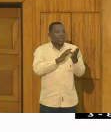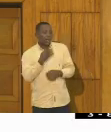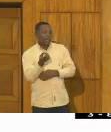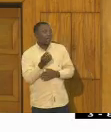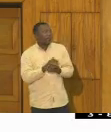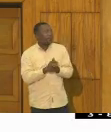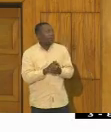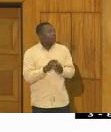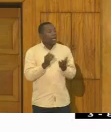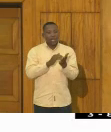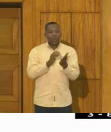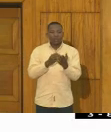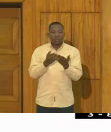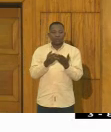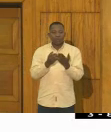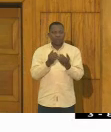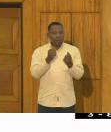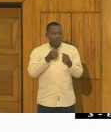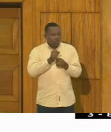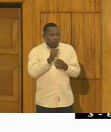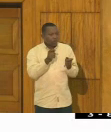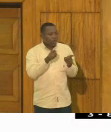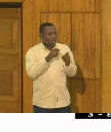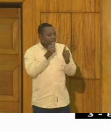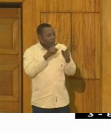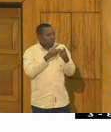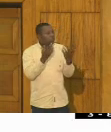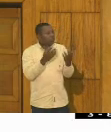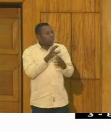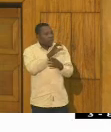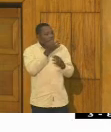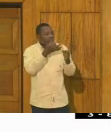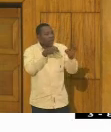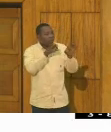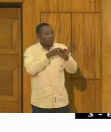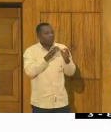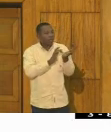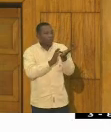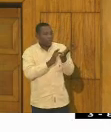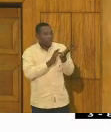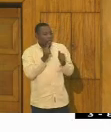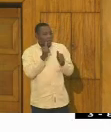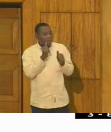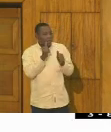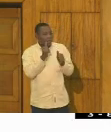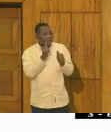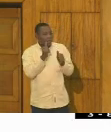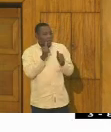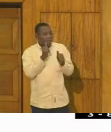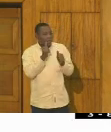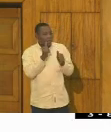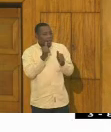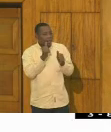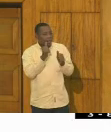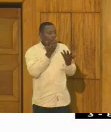We should also prioritize vaccine access in high incidence regions and among key populations. As we can see from the study population